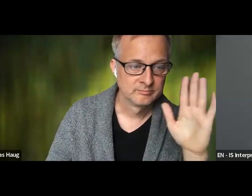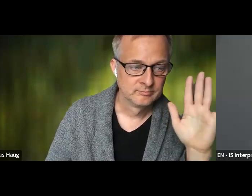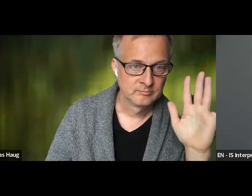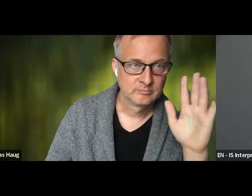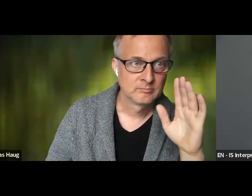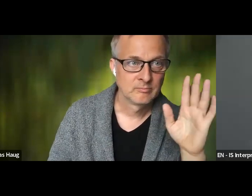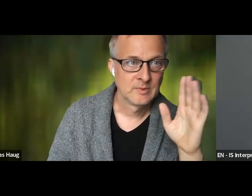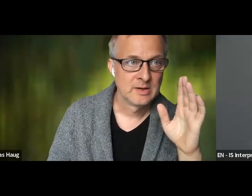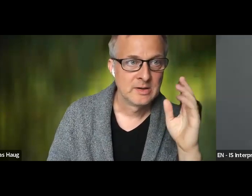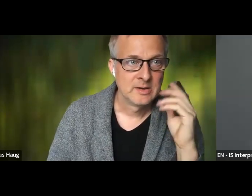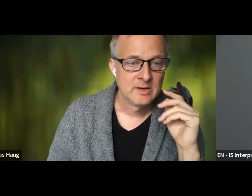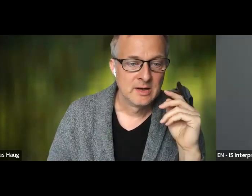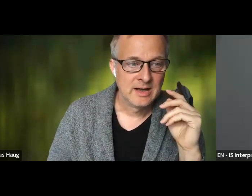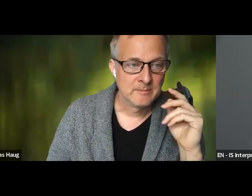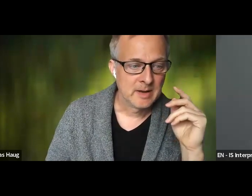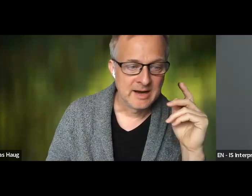Tobias?